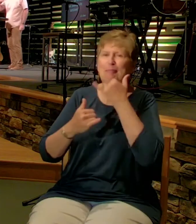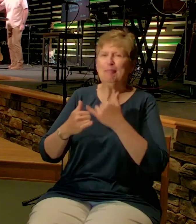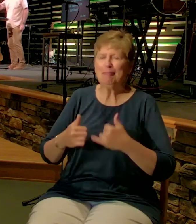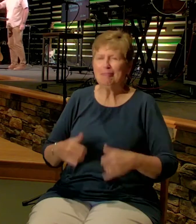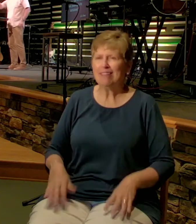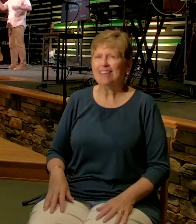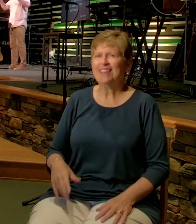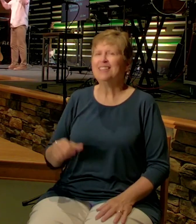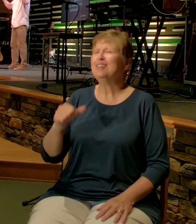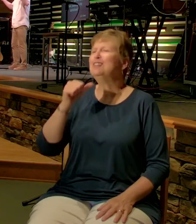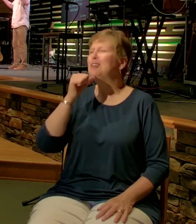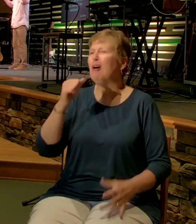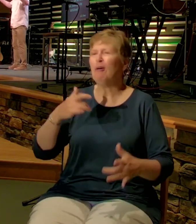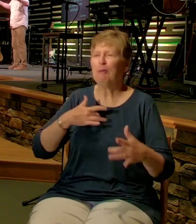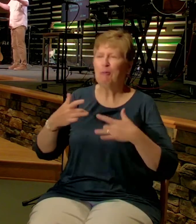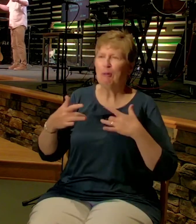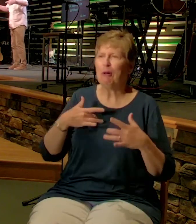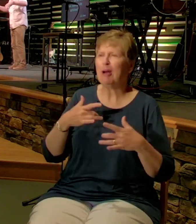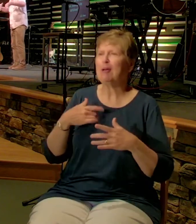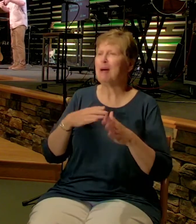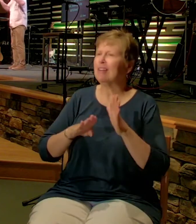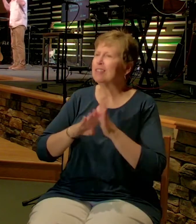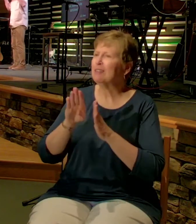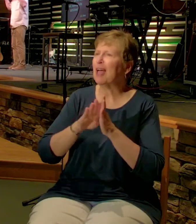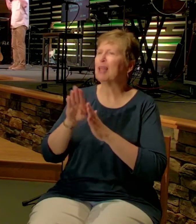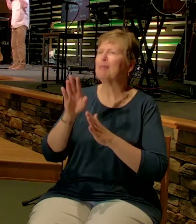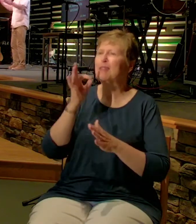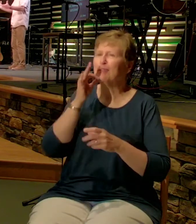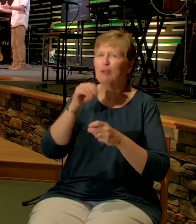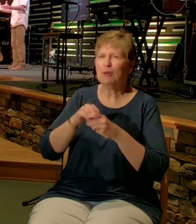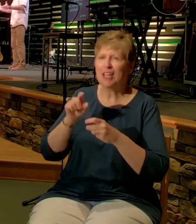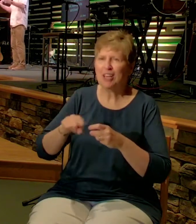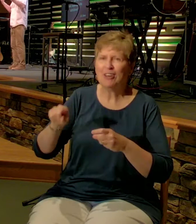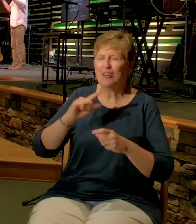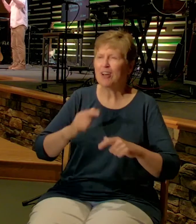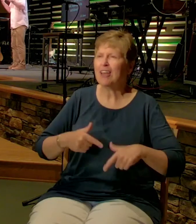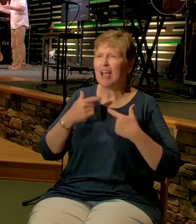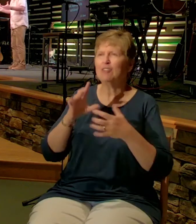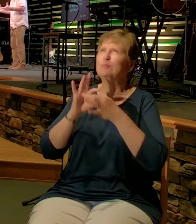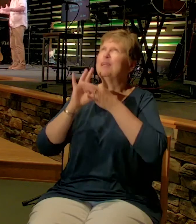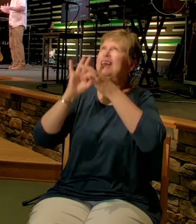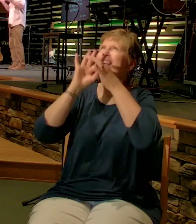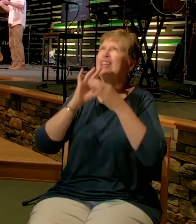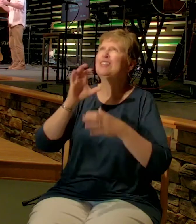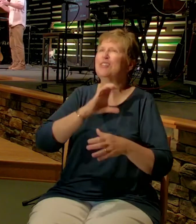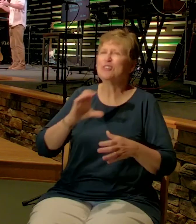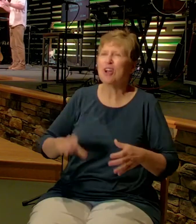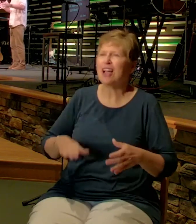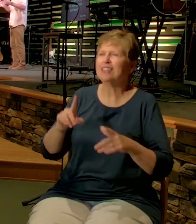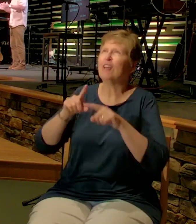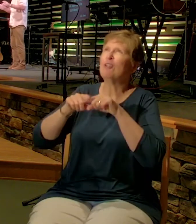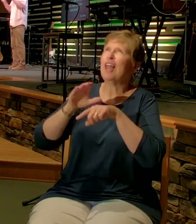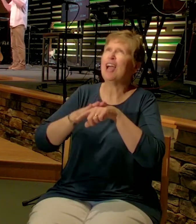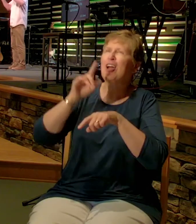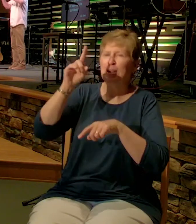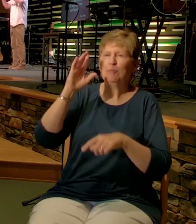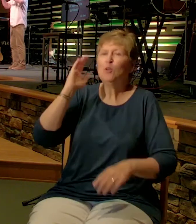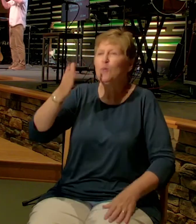So don't worry about developing this fruit in your life. Just be connected to Christ and rely on him, and you will see that fruit